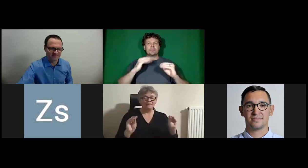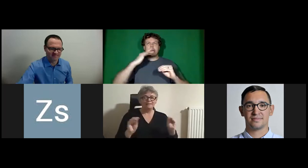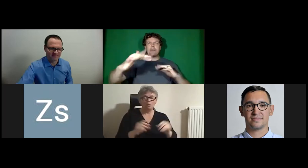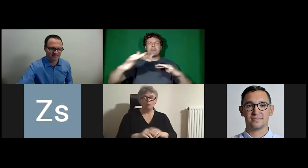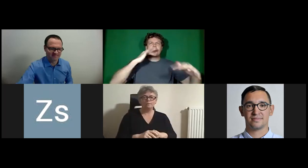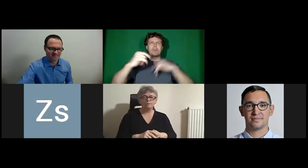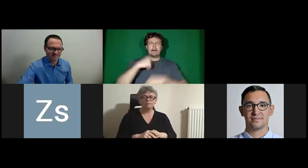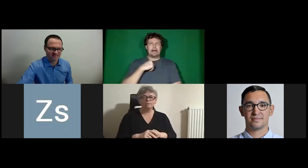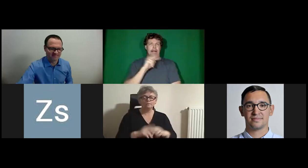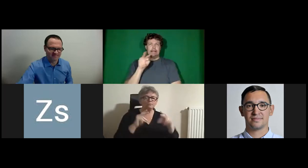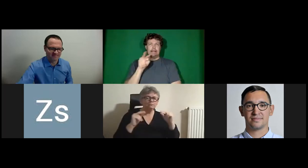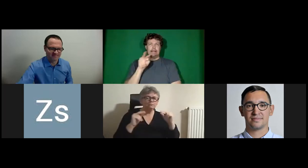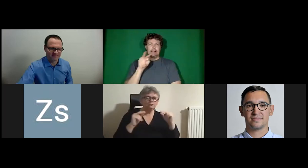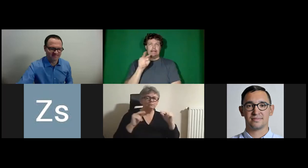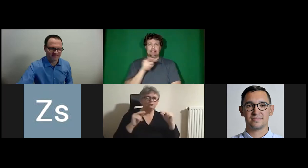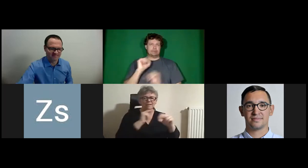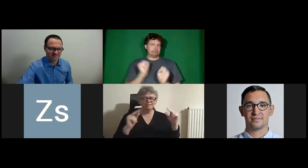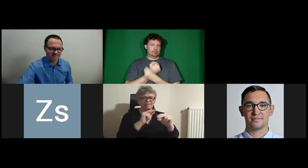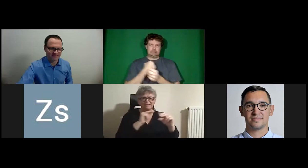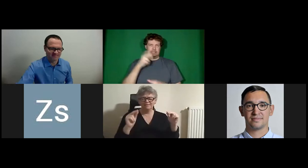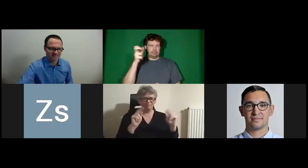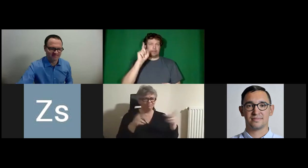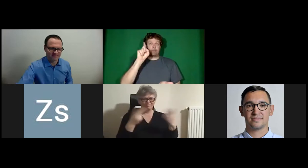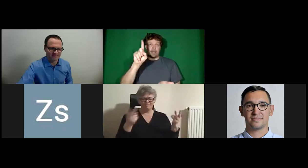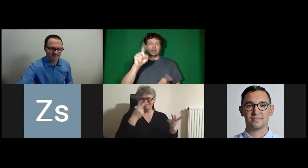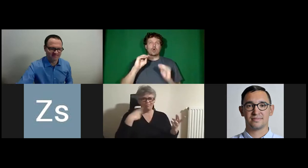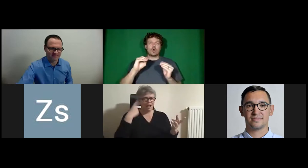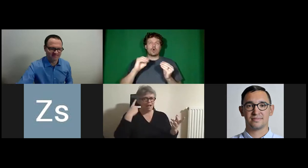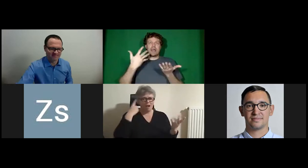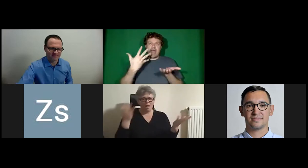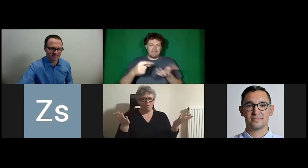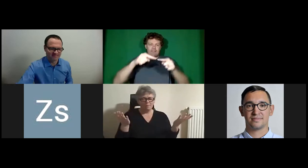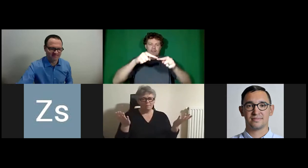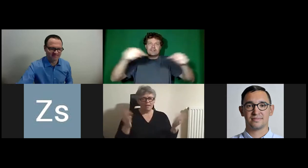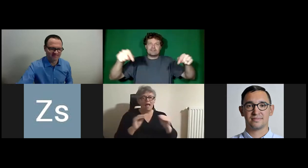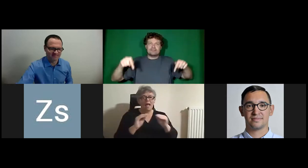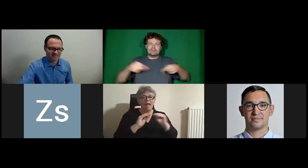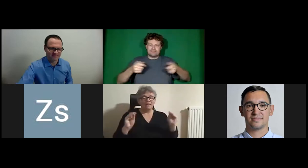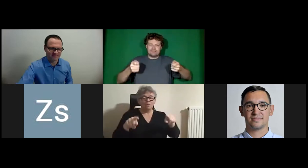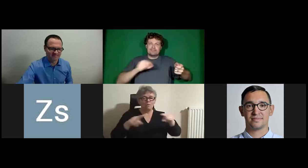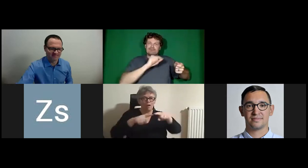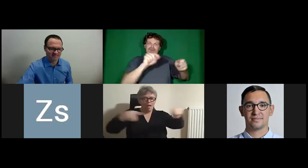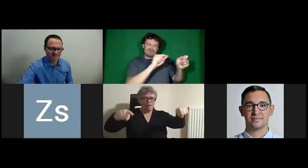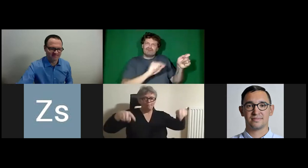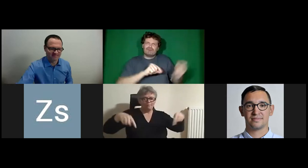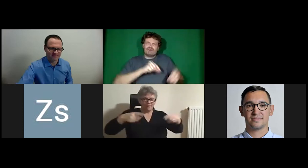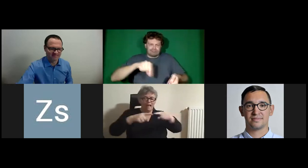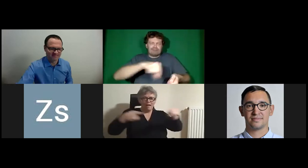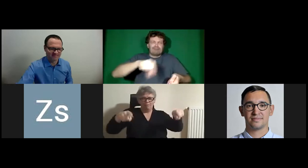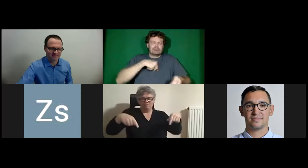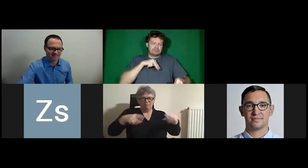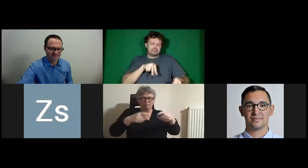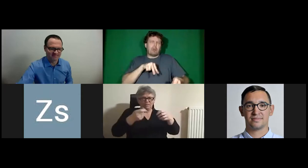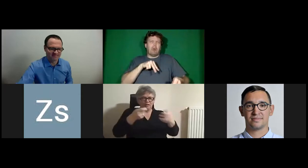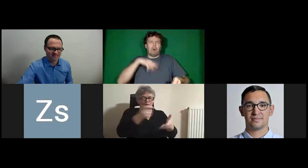There was a coach who was only talking and I was not able to understand him whatsoever. However, he